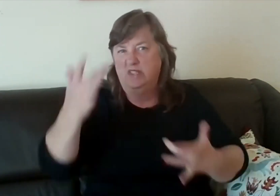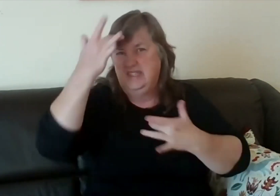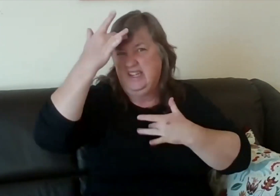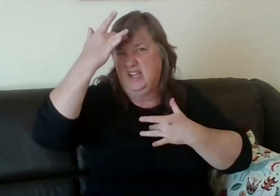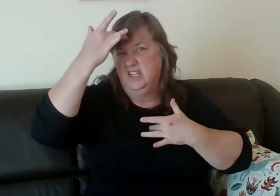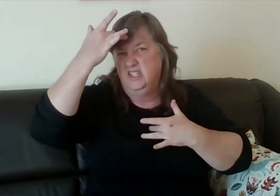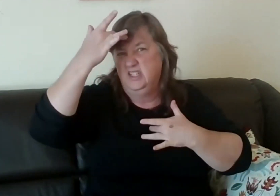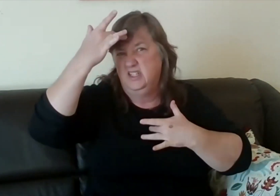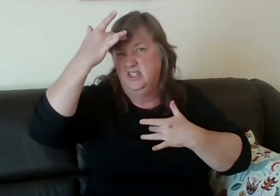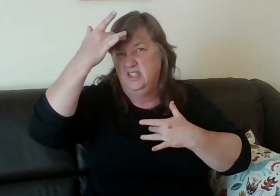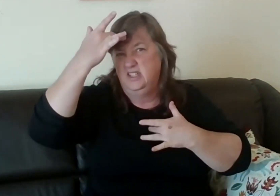Sick.